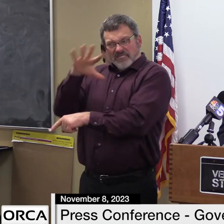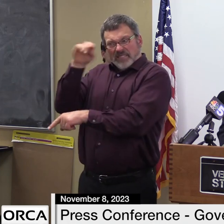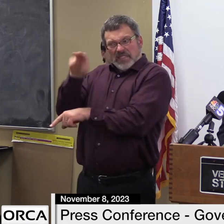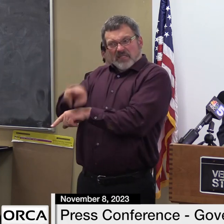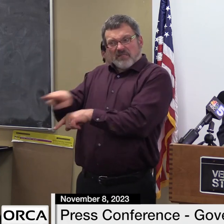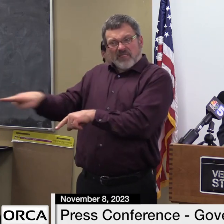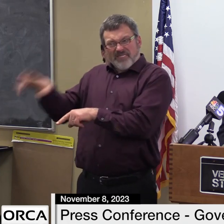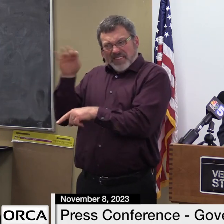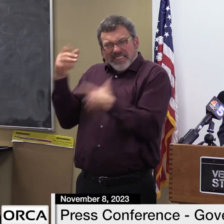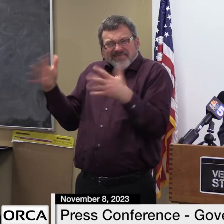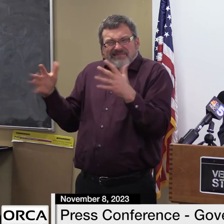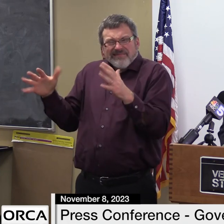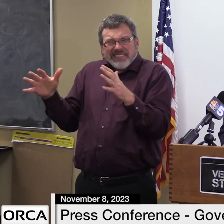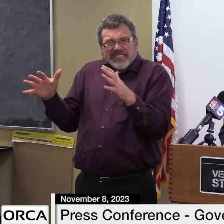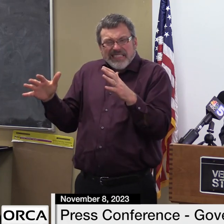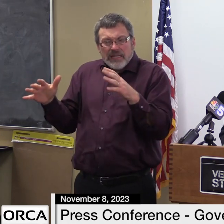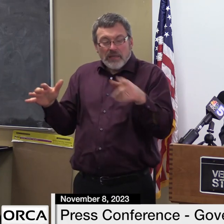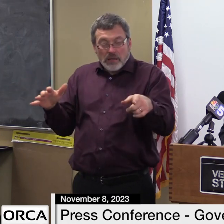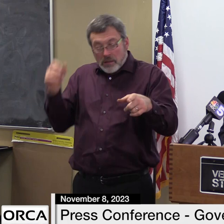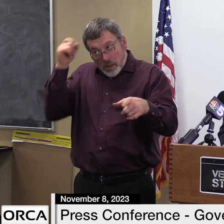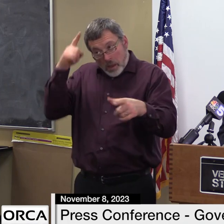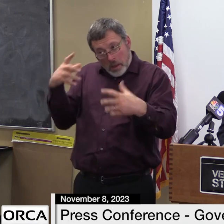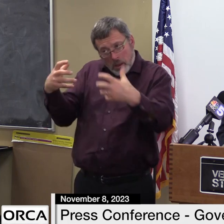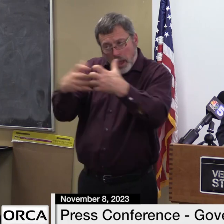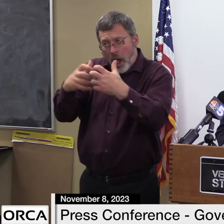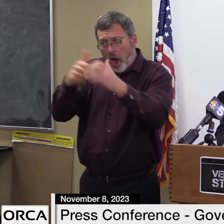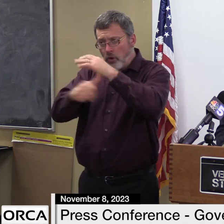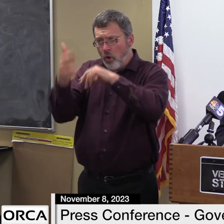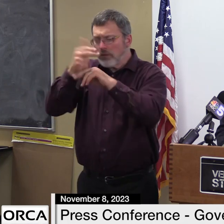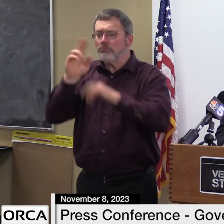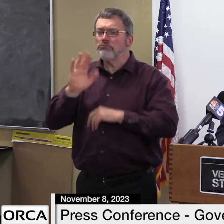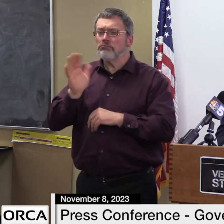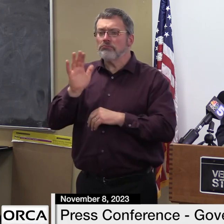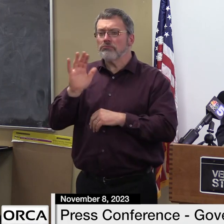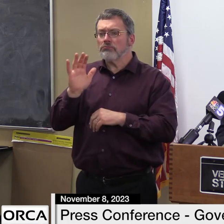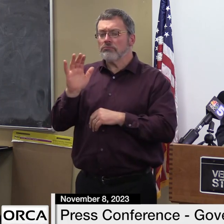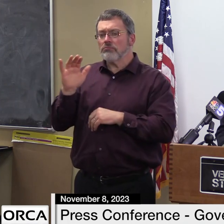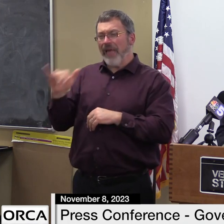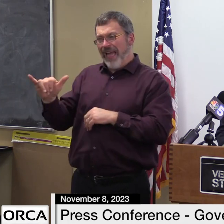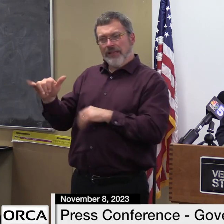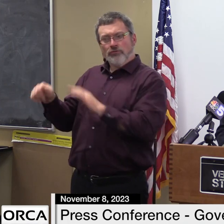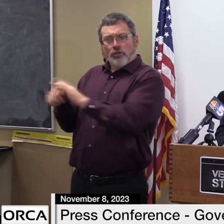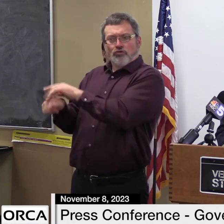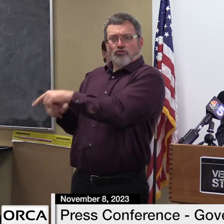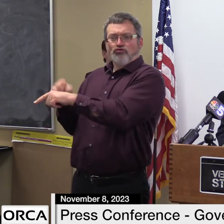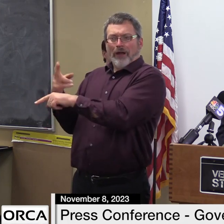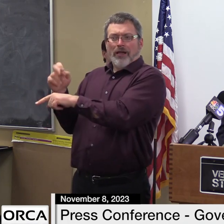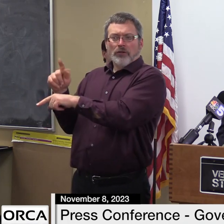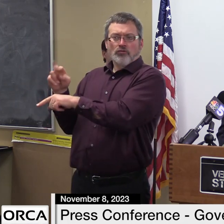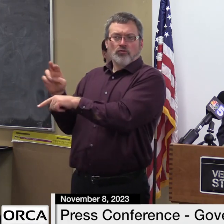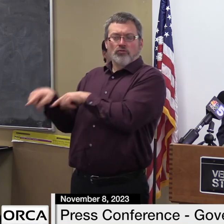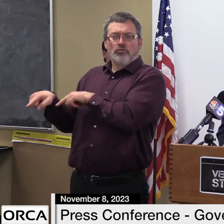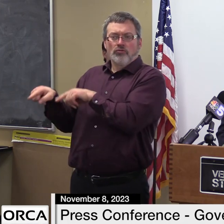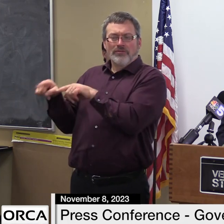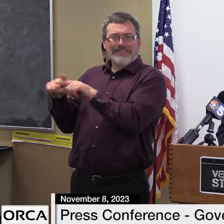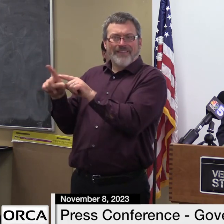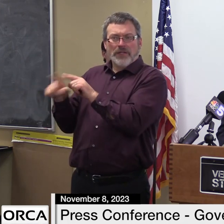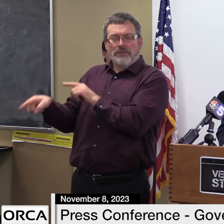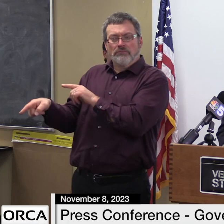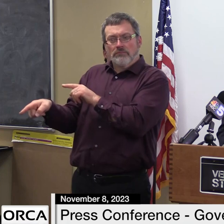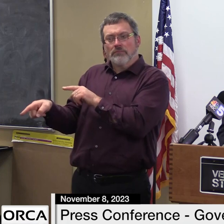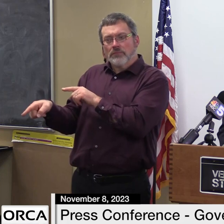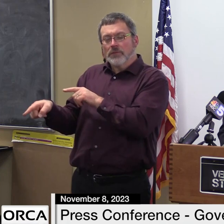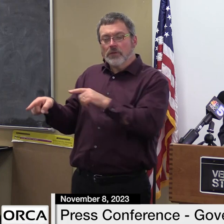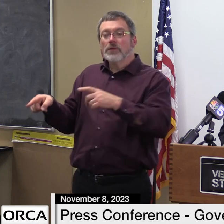general consensus that a shelter model combining congregate and non-congregate options and wraparound services run